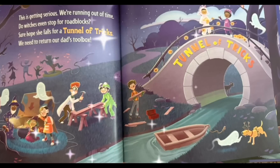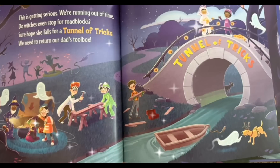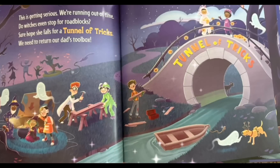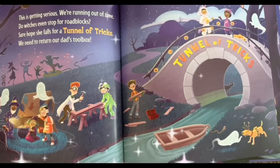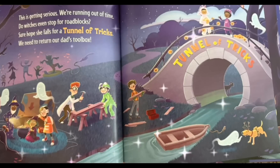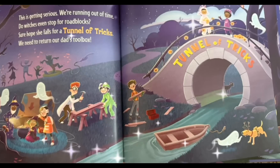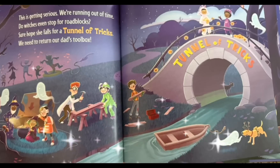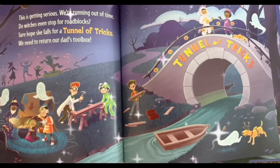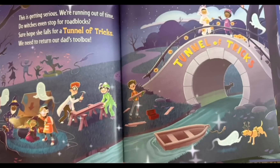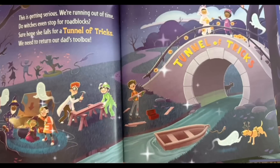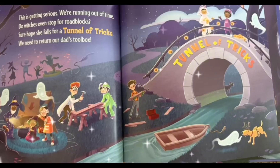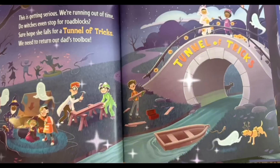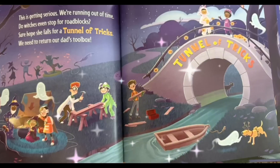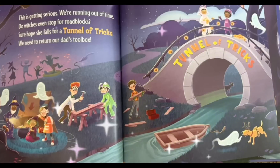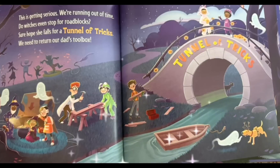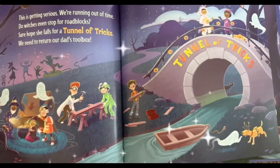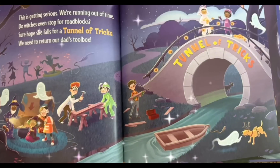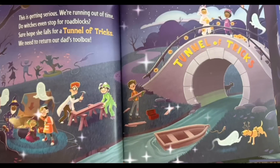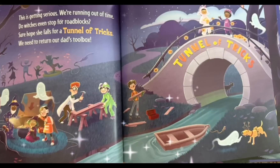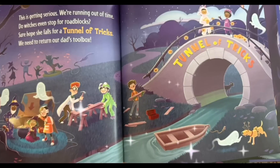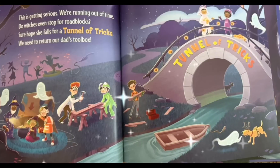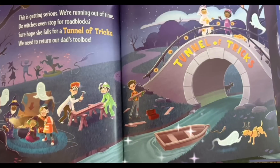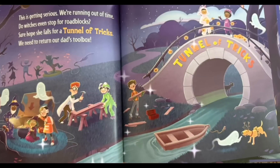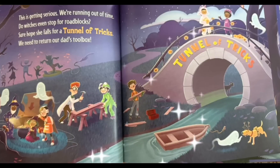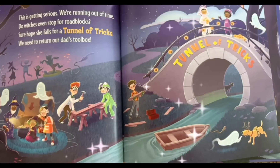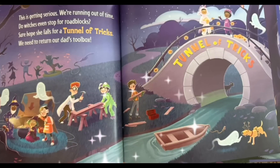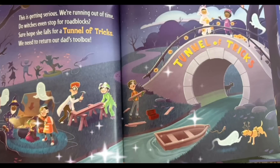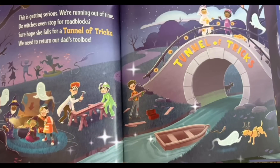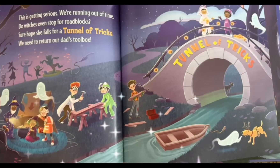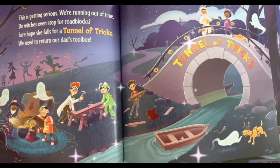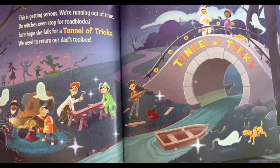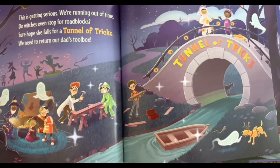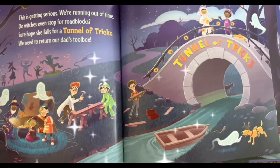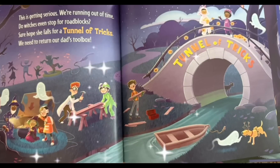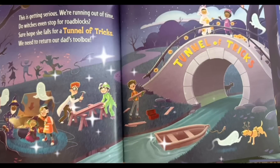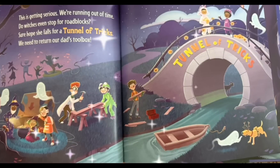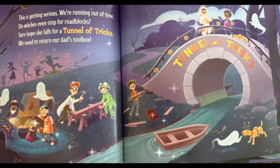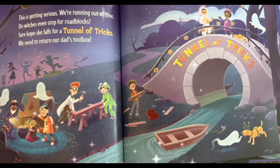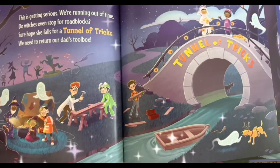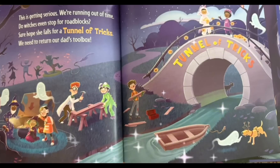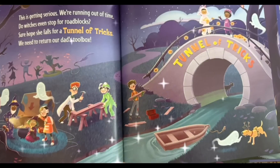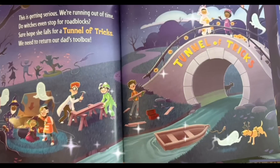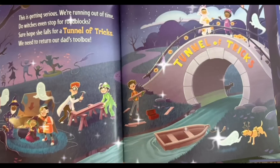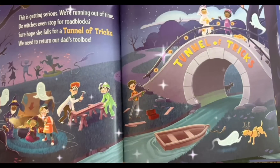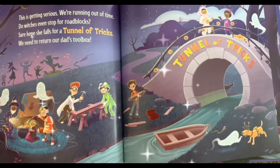she falls for a tunnel of tricks. We need to return our dad's toolbox.